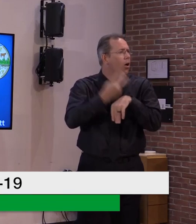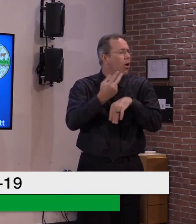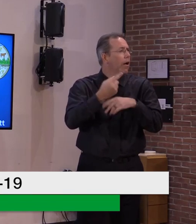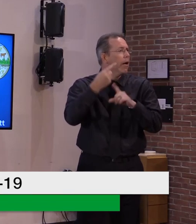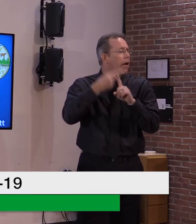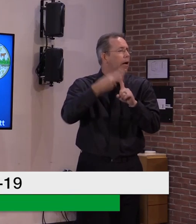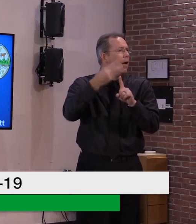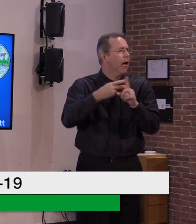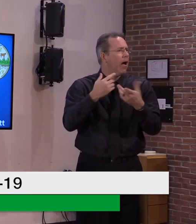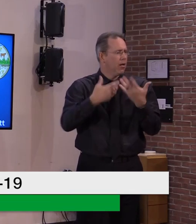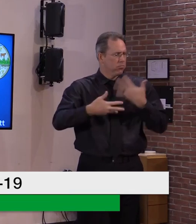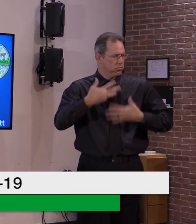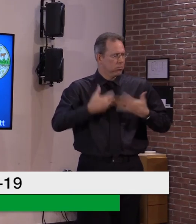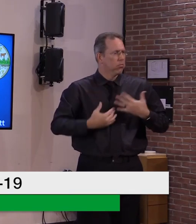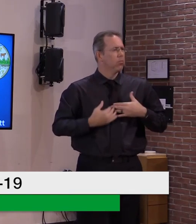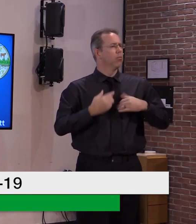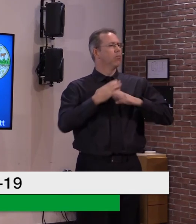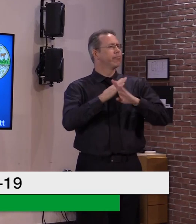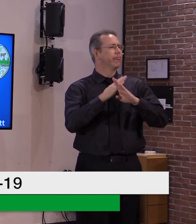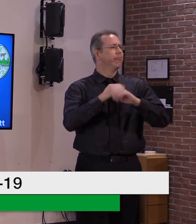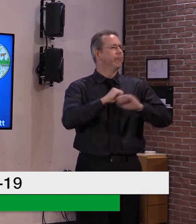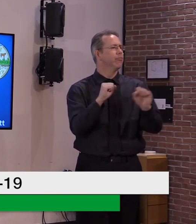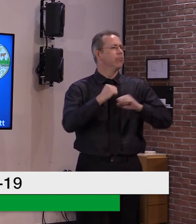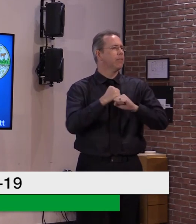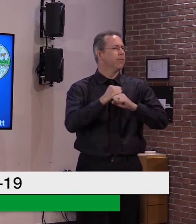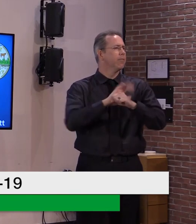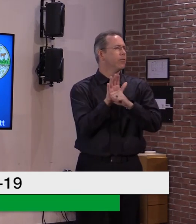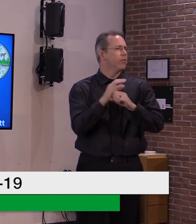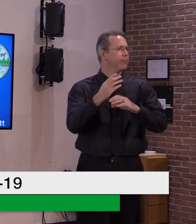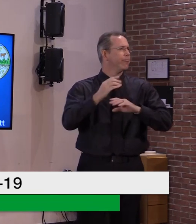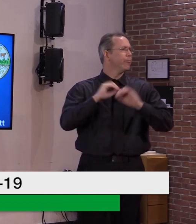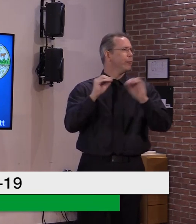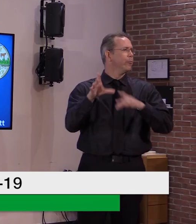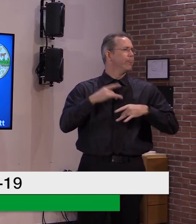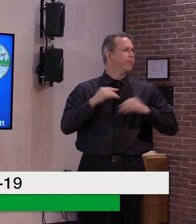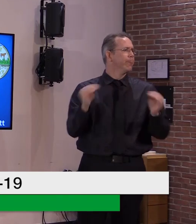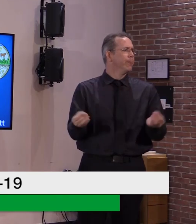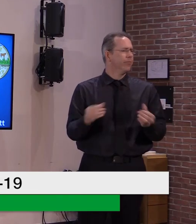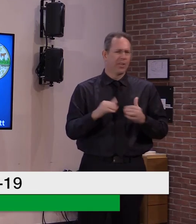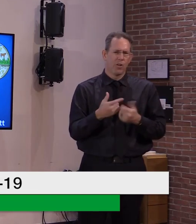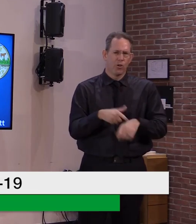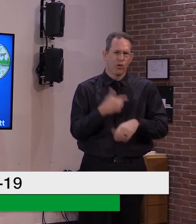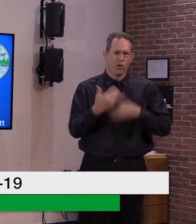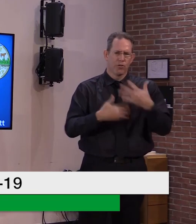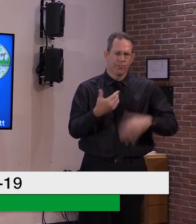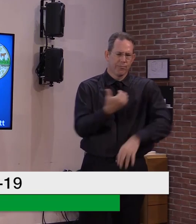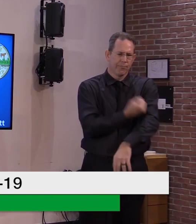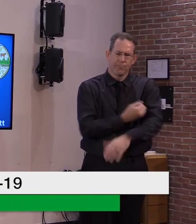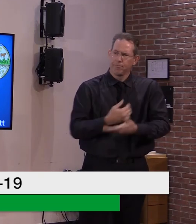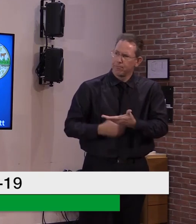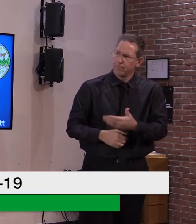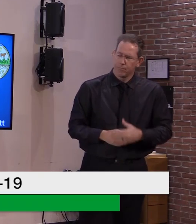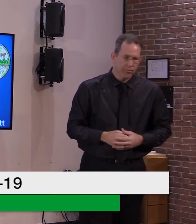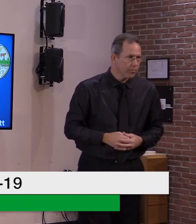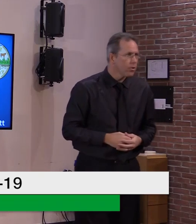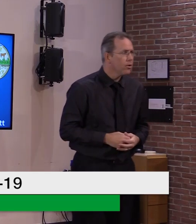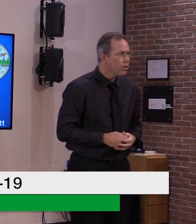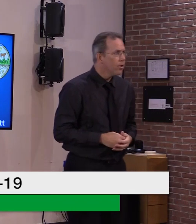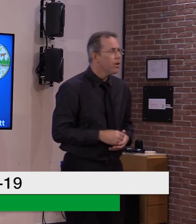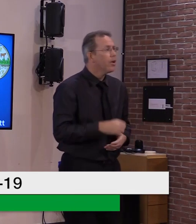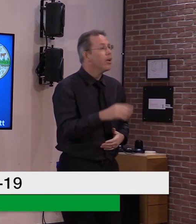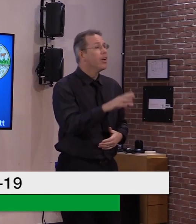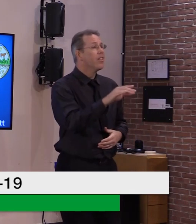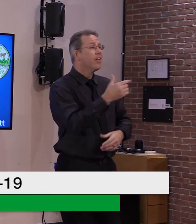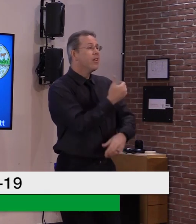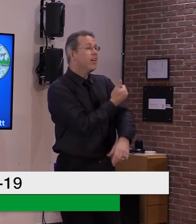weeks so it doesn't happen overnight but i think the information we get from the